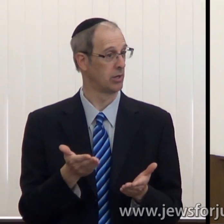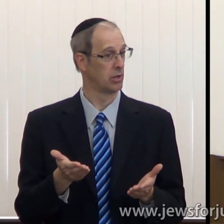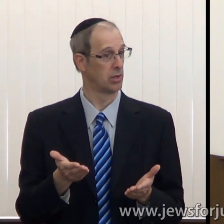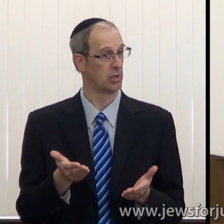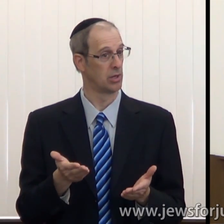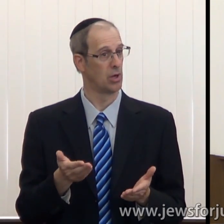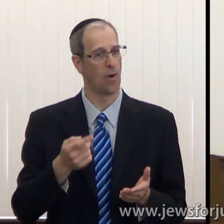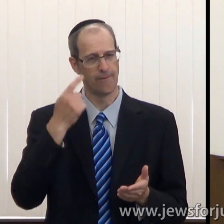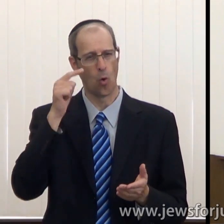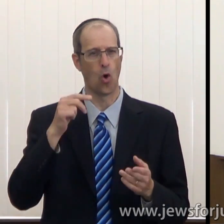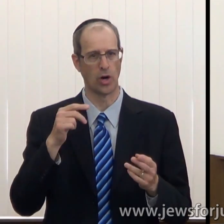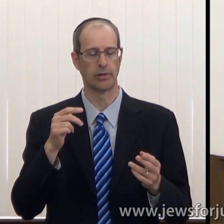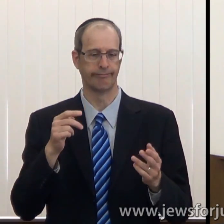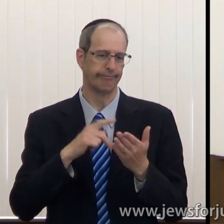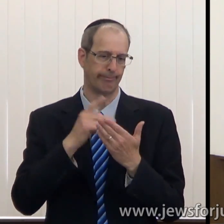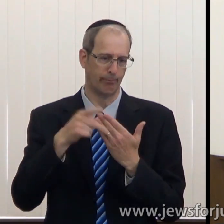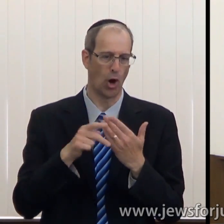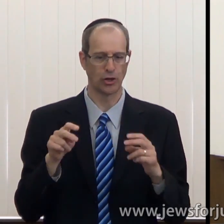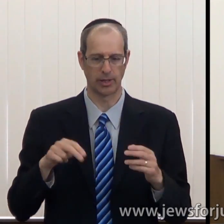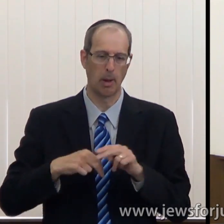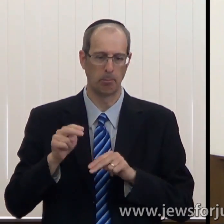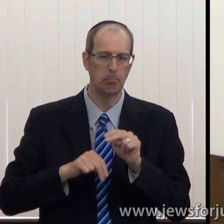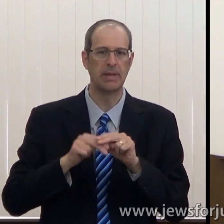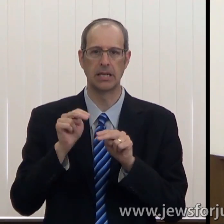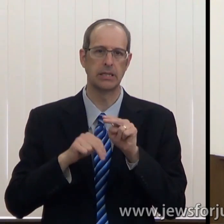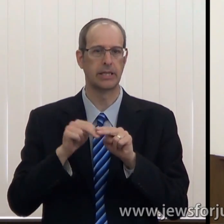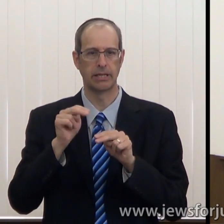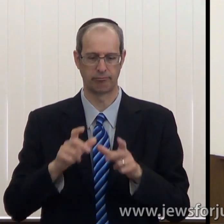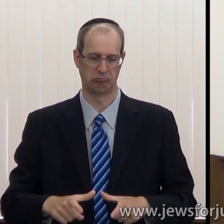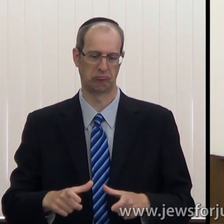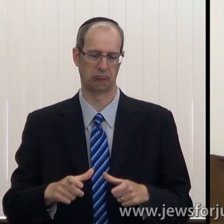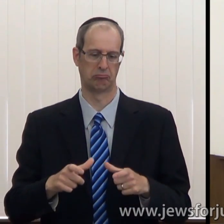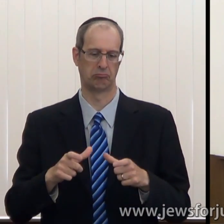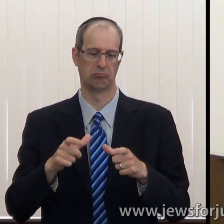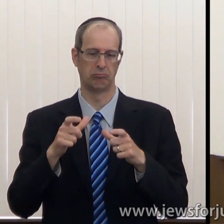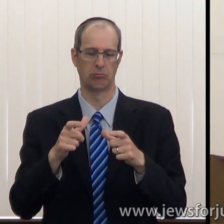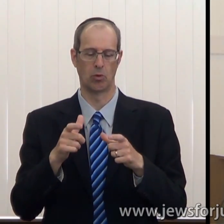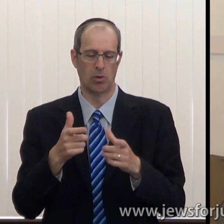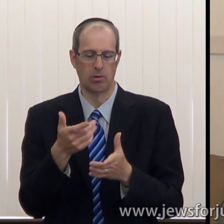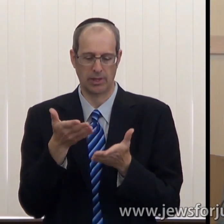on a building project. Each of us is here building something.